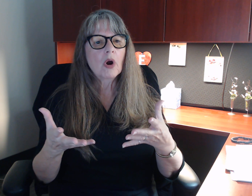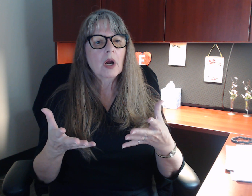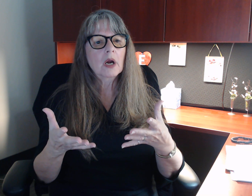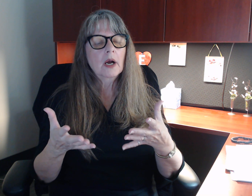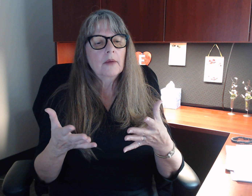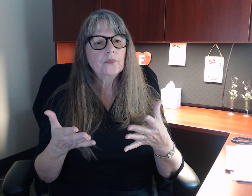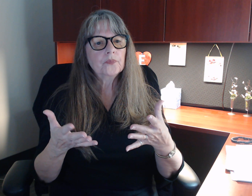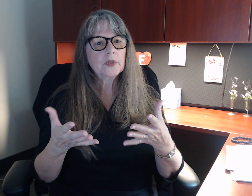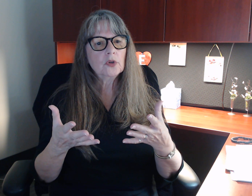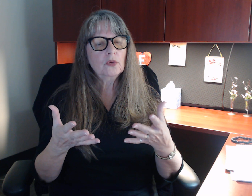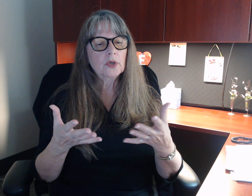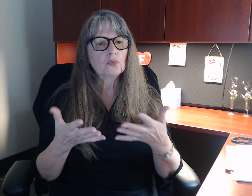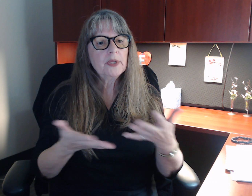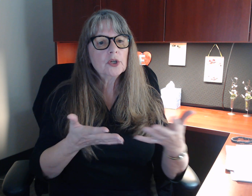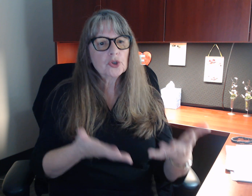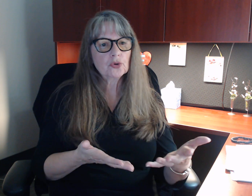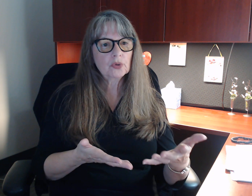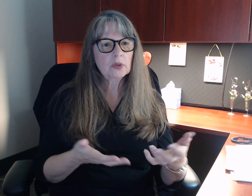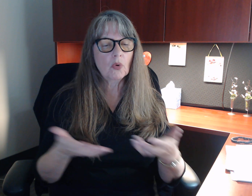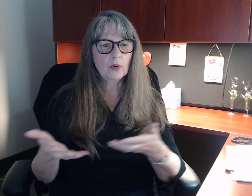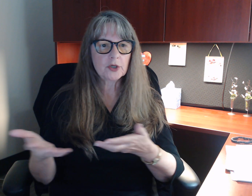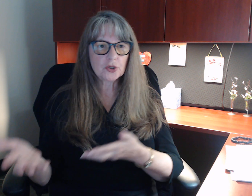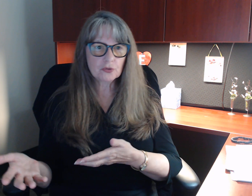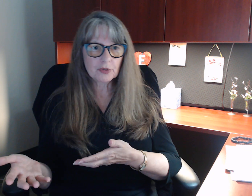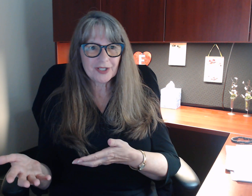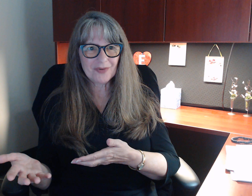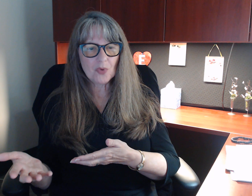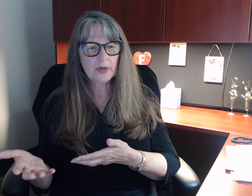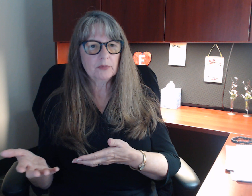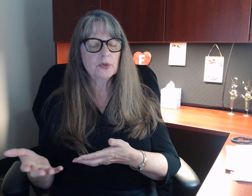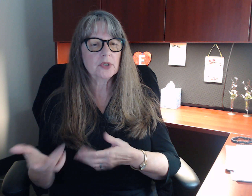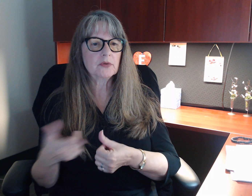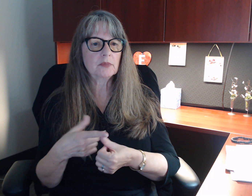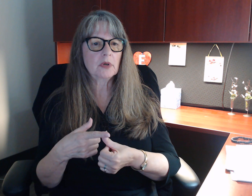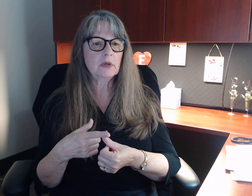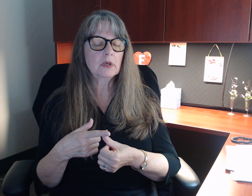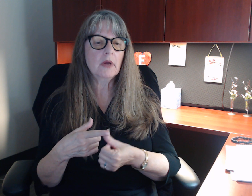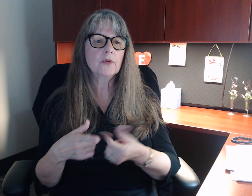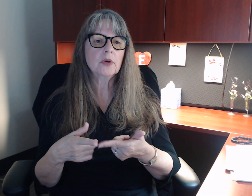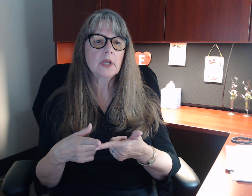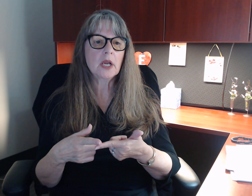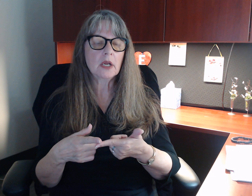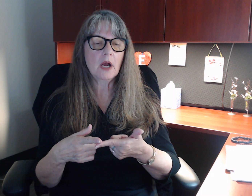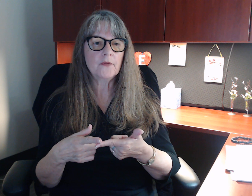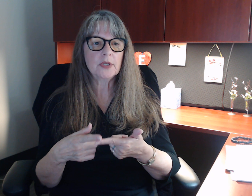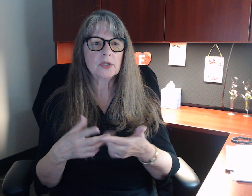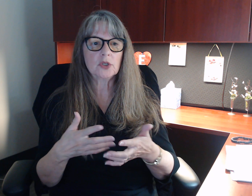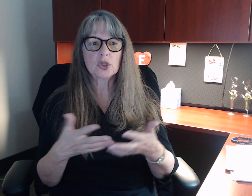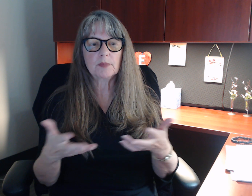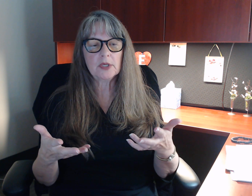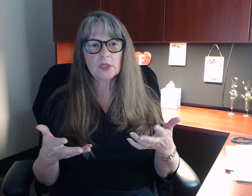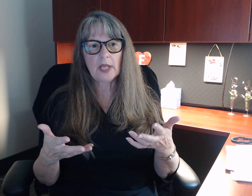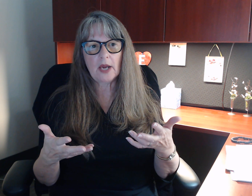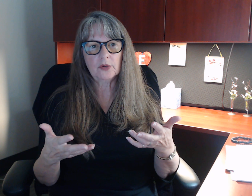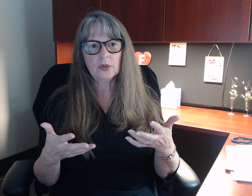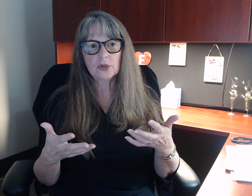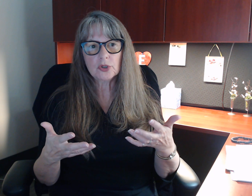Or you can reassure or assure someone, which gives them comfort and confidence. It just depends on how it's